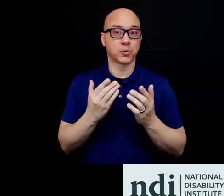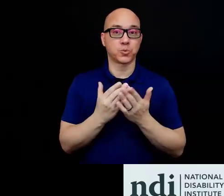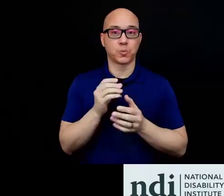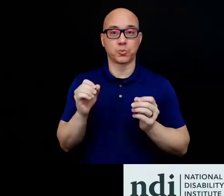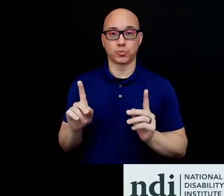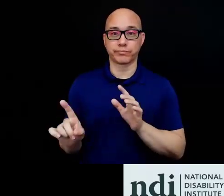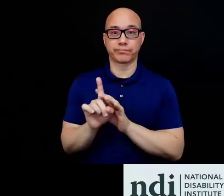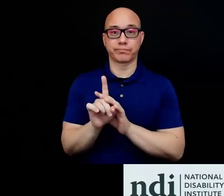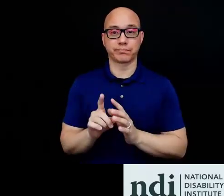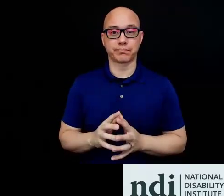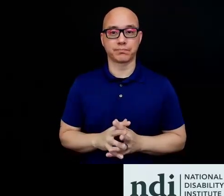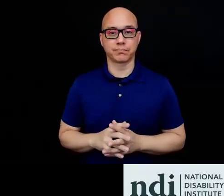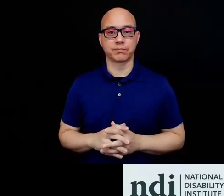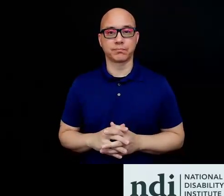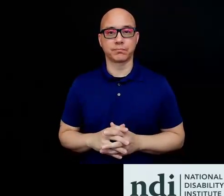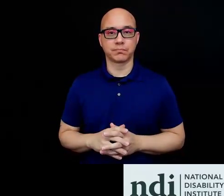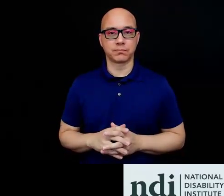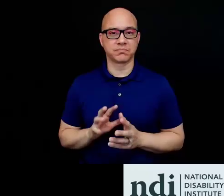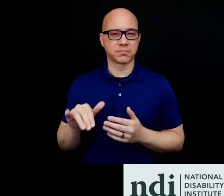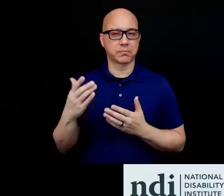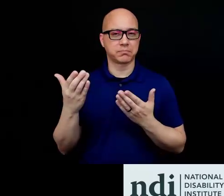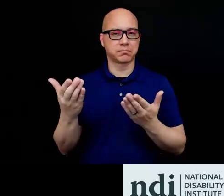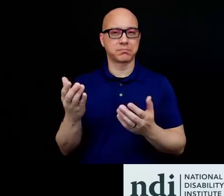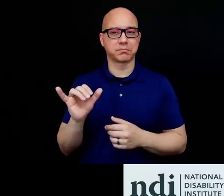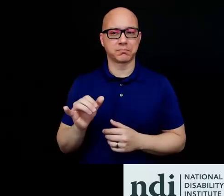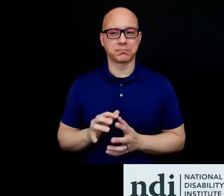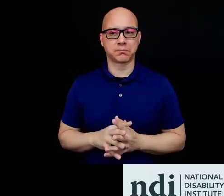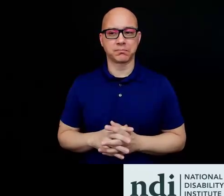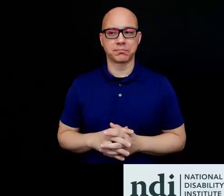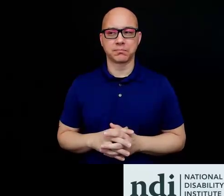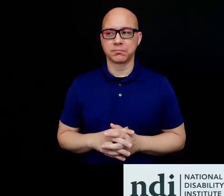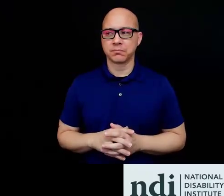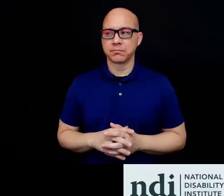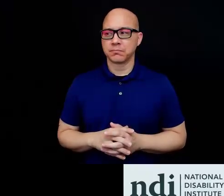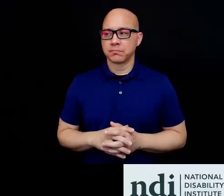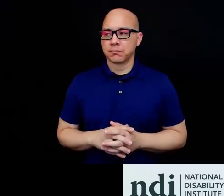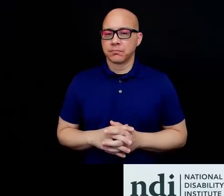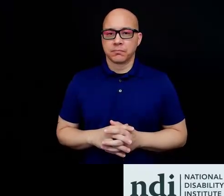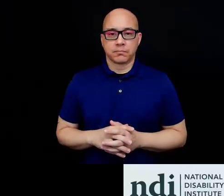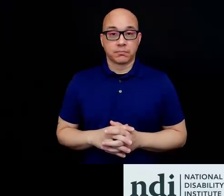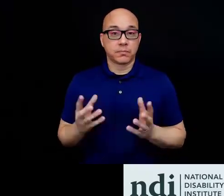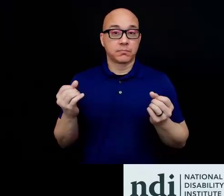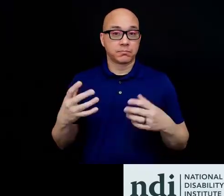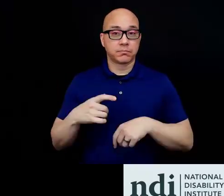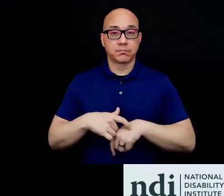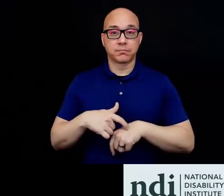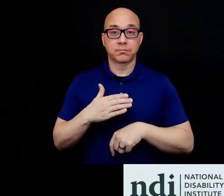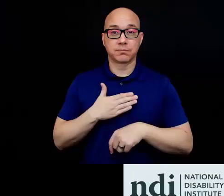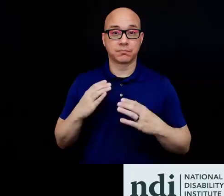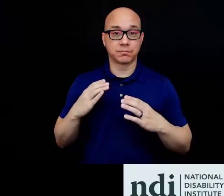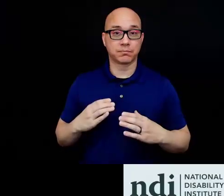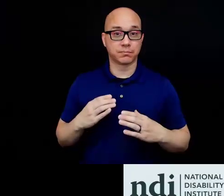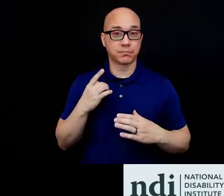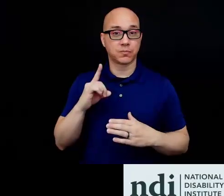about. So, that is a suggestion. And a lot of times, a lot of my clients are small businesses.